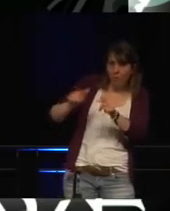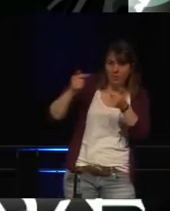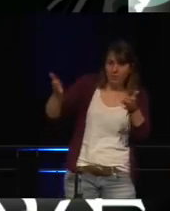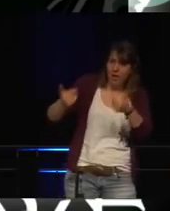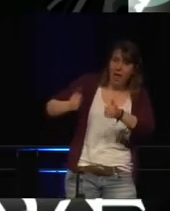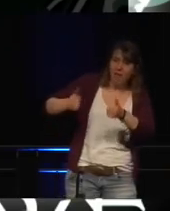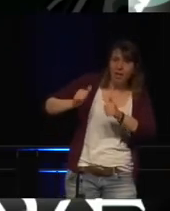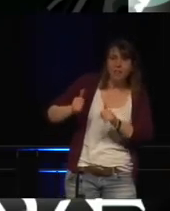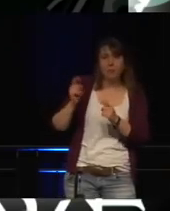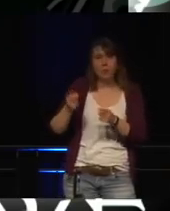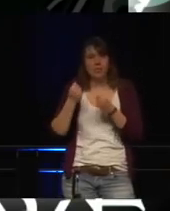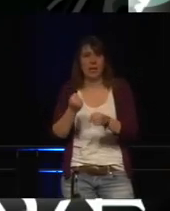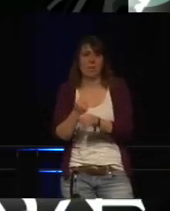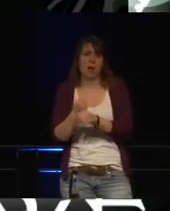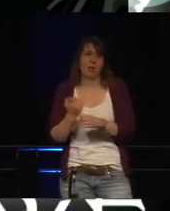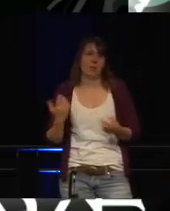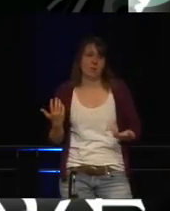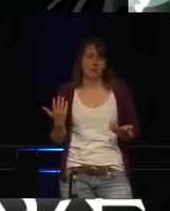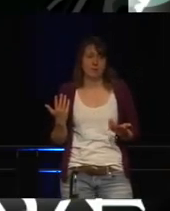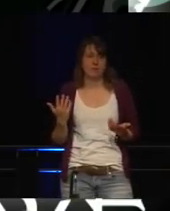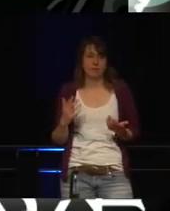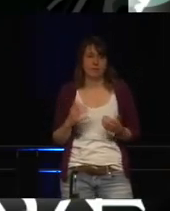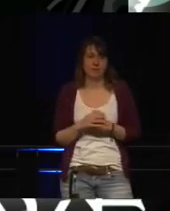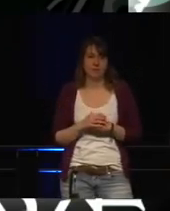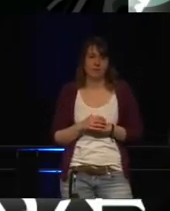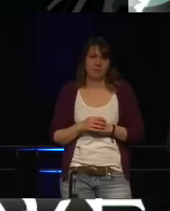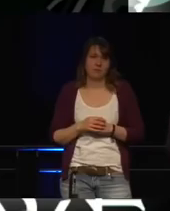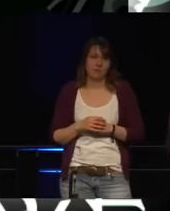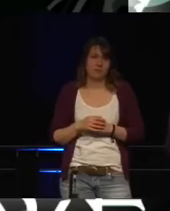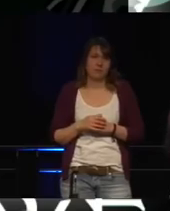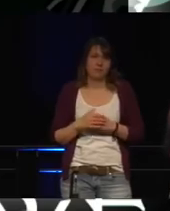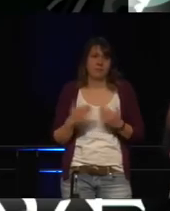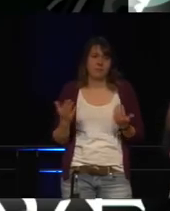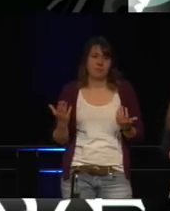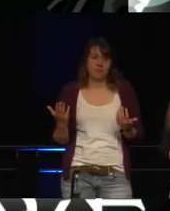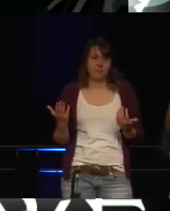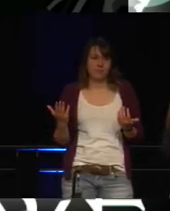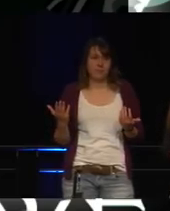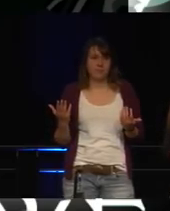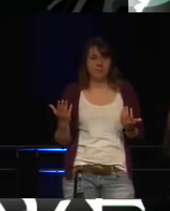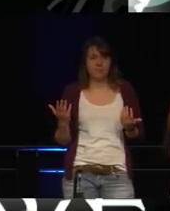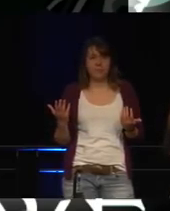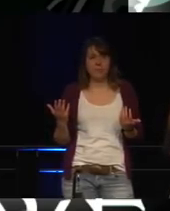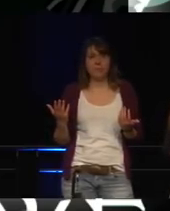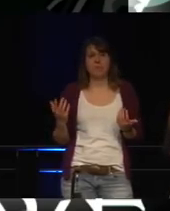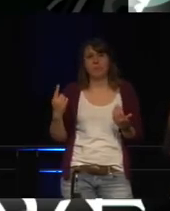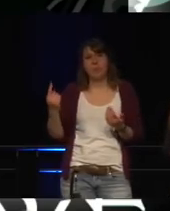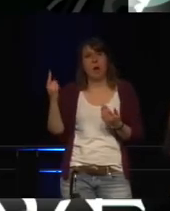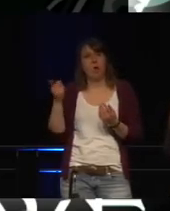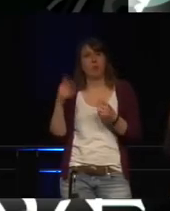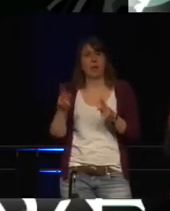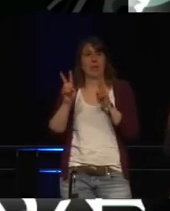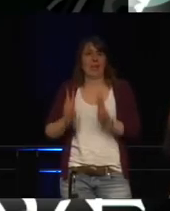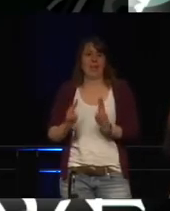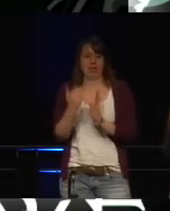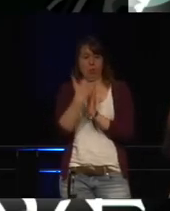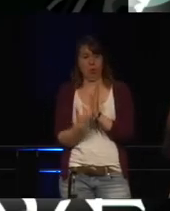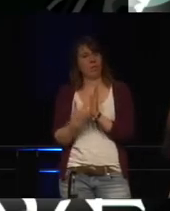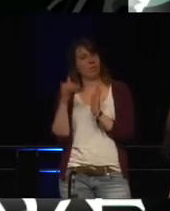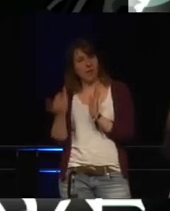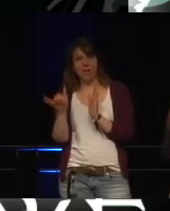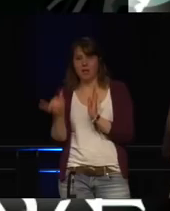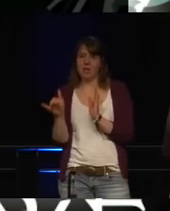are not getting any money for it. And they also don't want to get any money. But they are already looking for more security experts